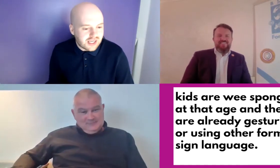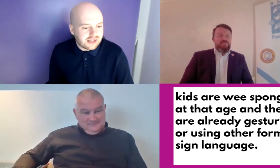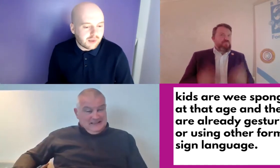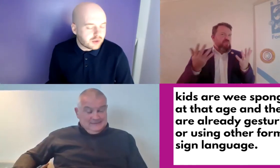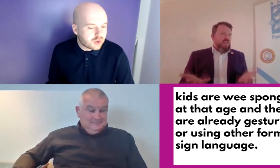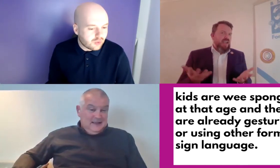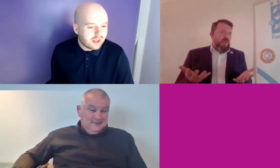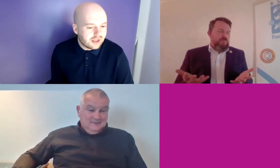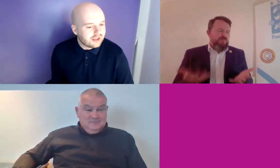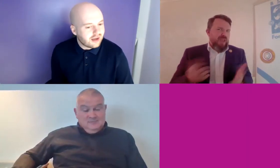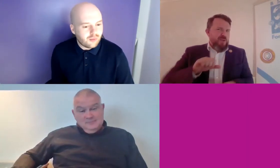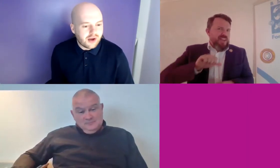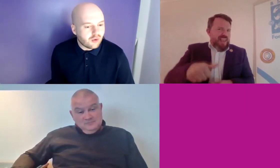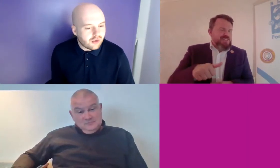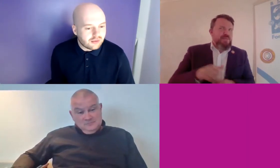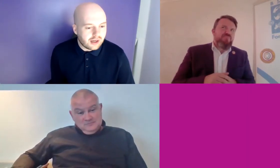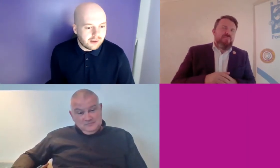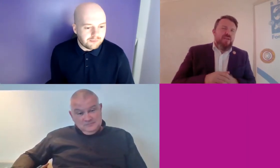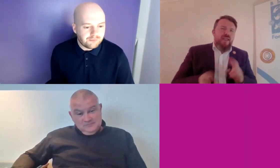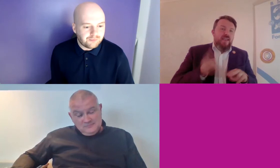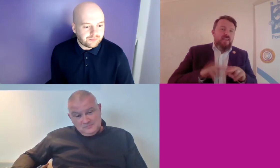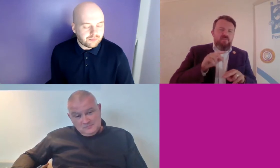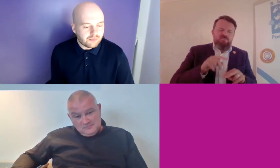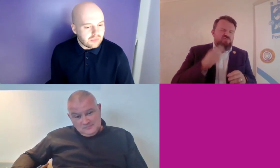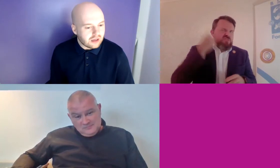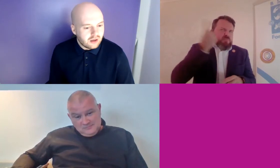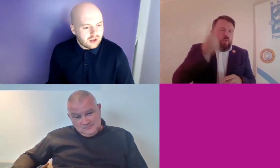of sign language. So, yeah, why not?